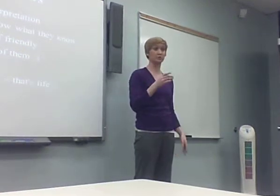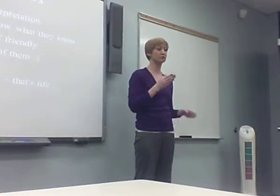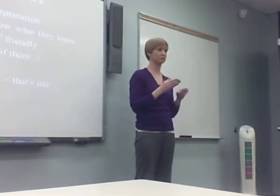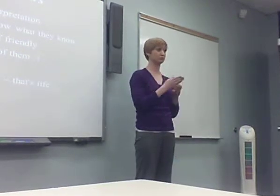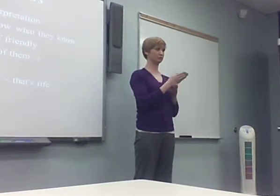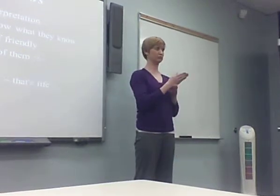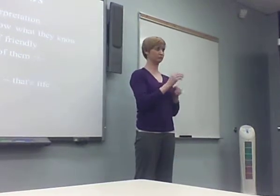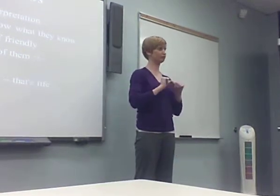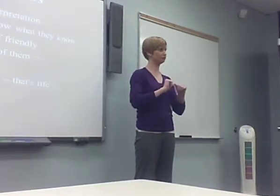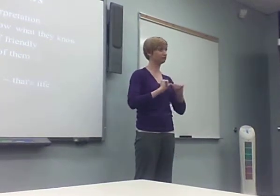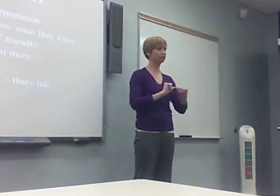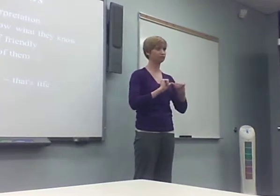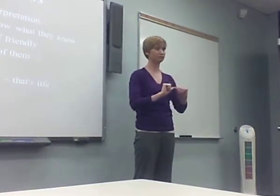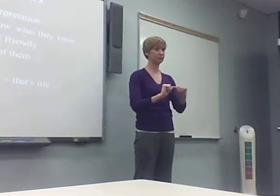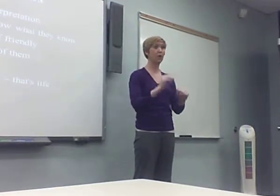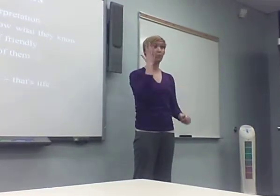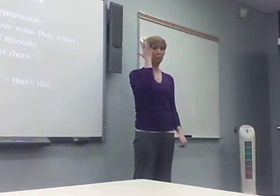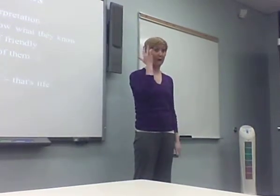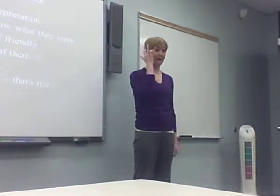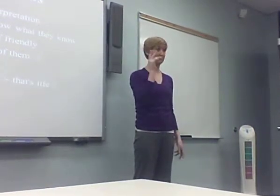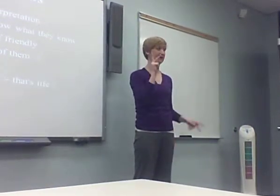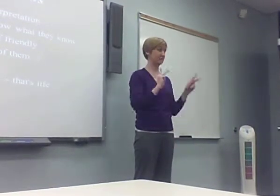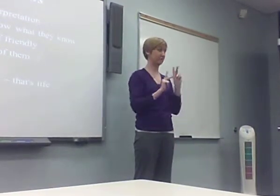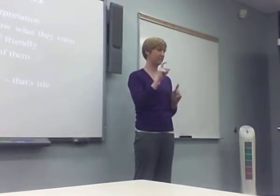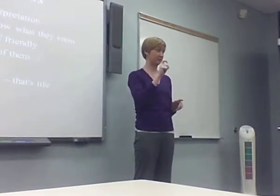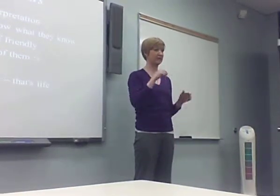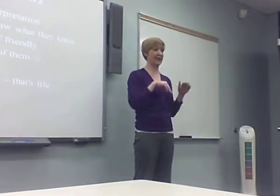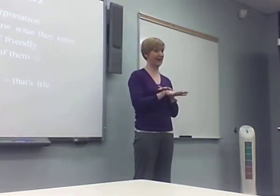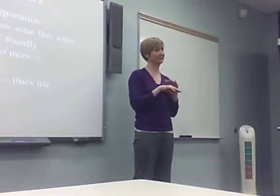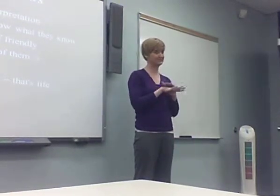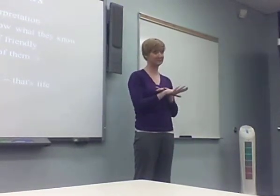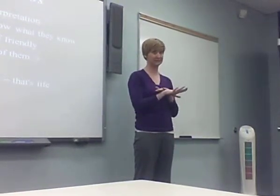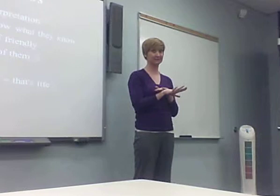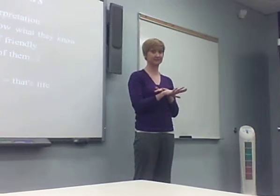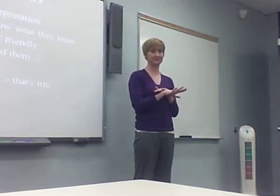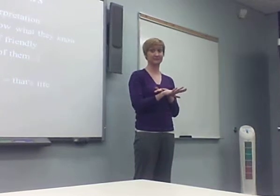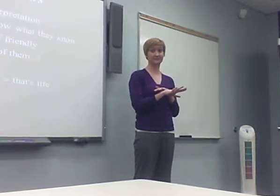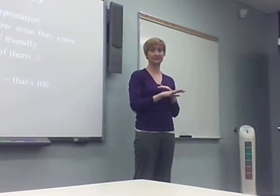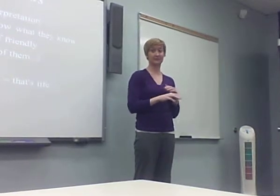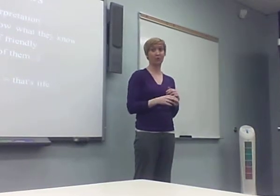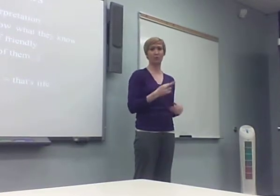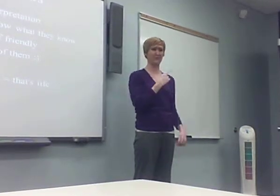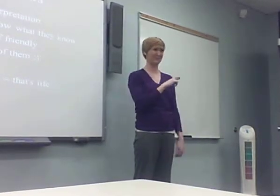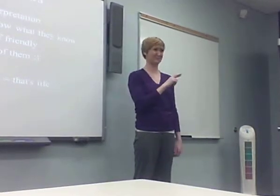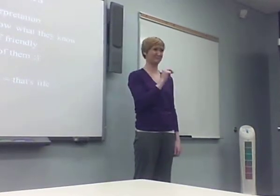access they deserve to the message that's being heard. And that's just what we have to do, and religious interpreting really isn't that much different.